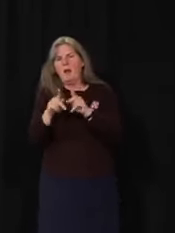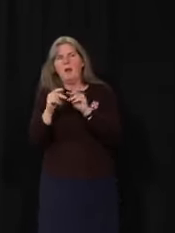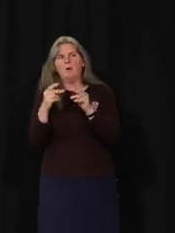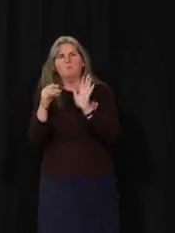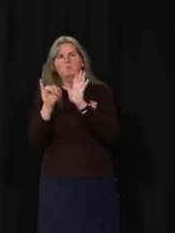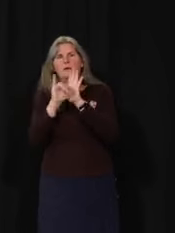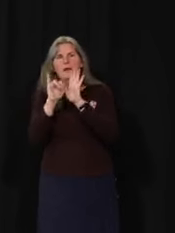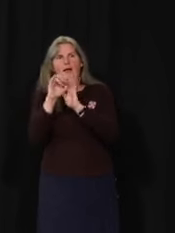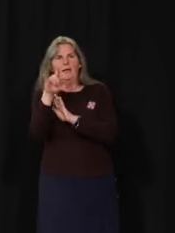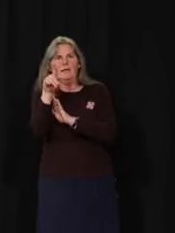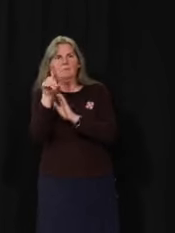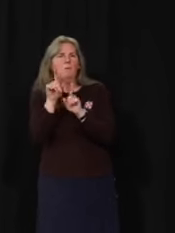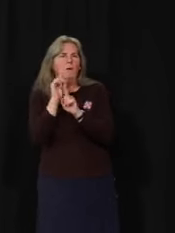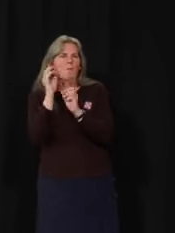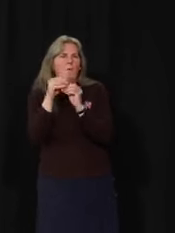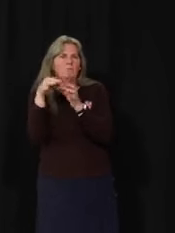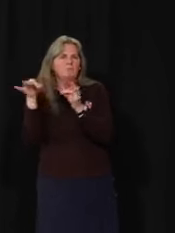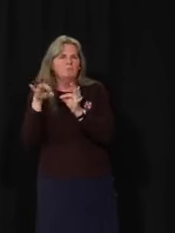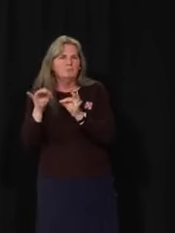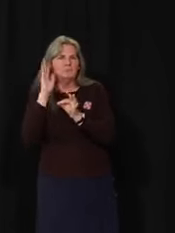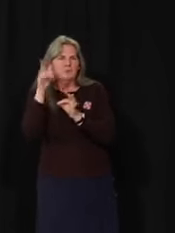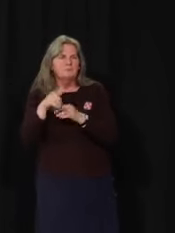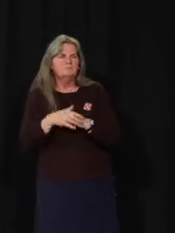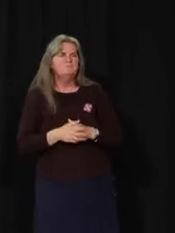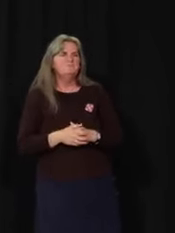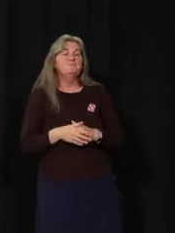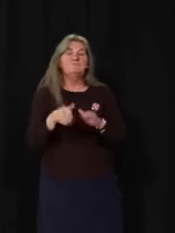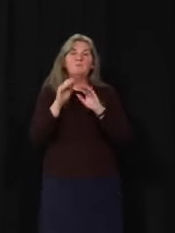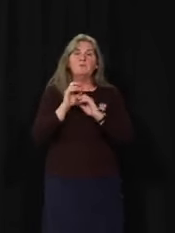Thank you. We'll move now to Claudienne, Radio-Canada.